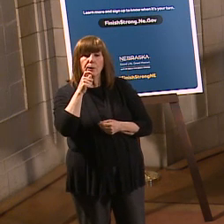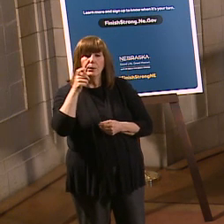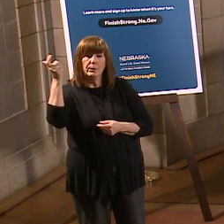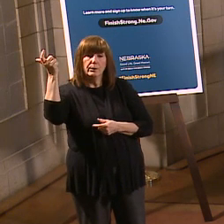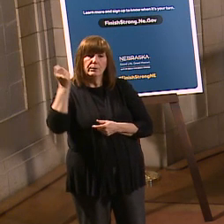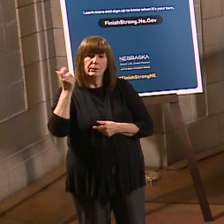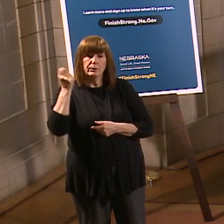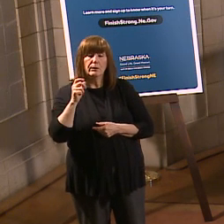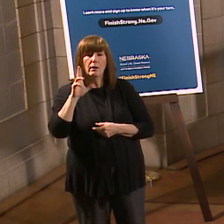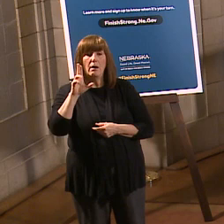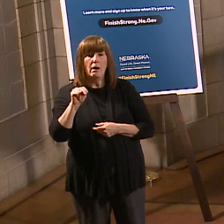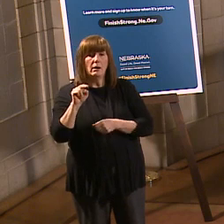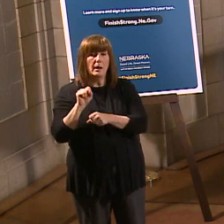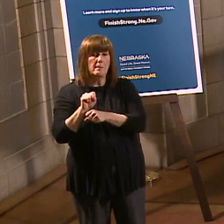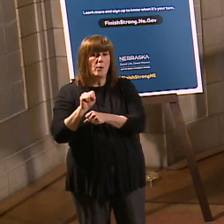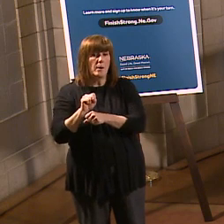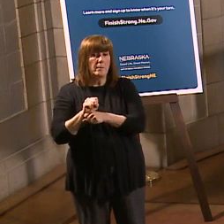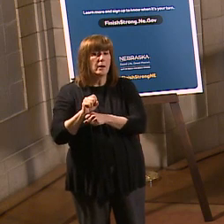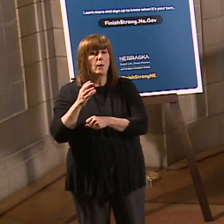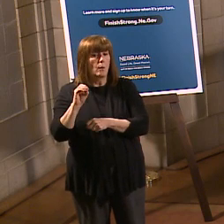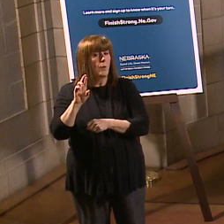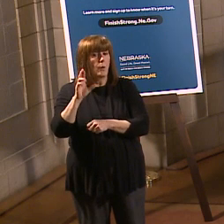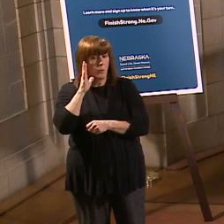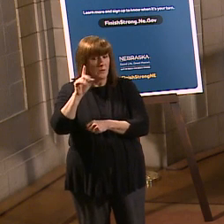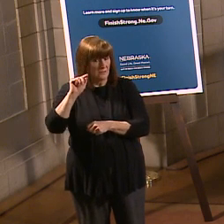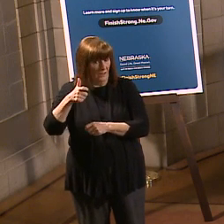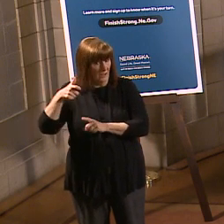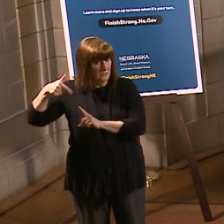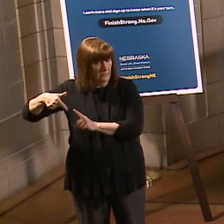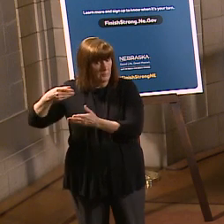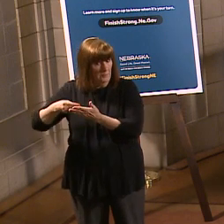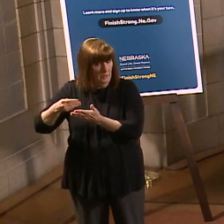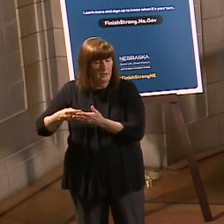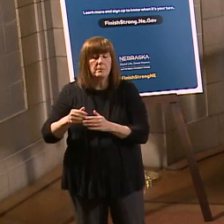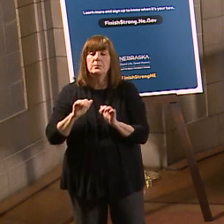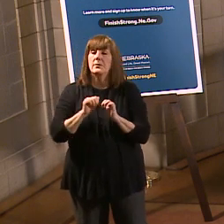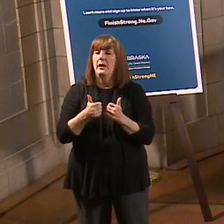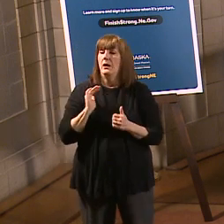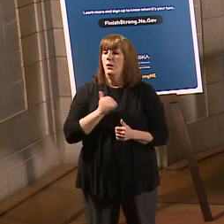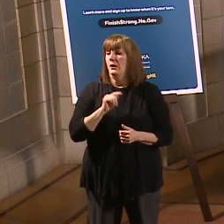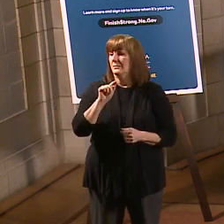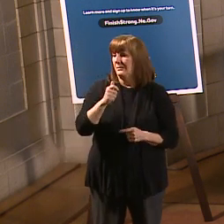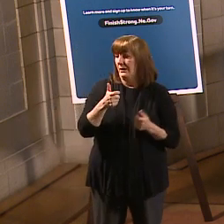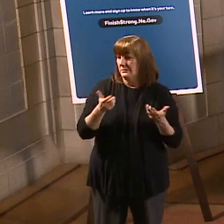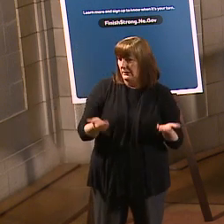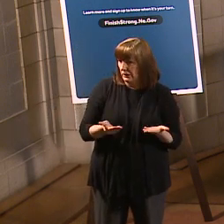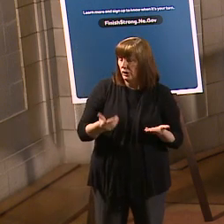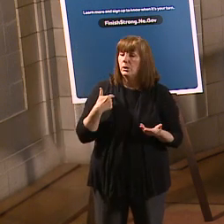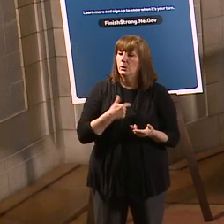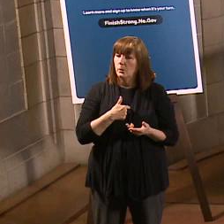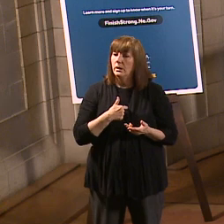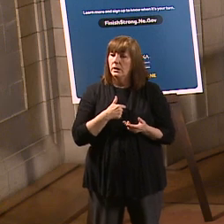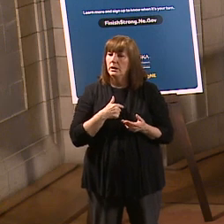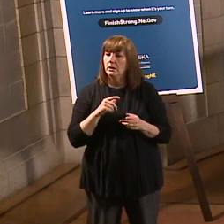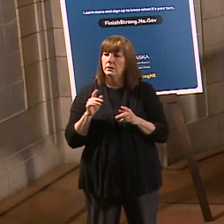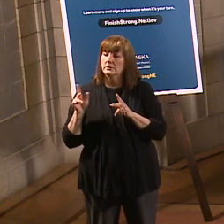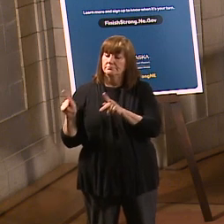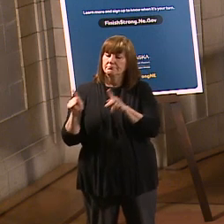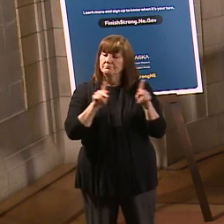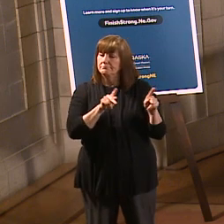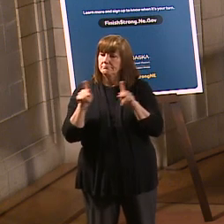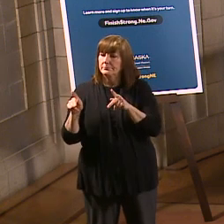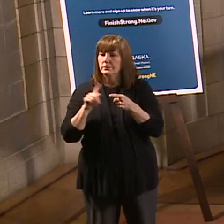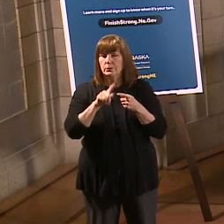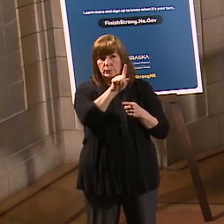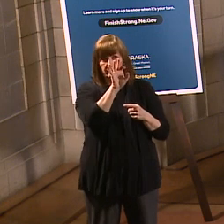compensation, or will those will that compensation be taxed? So again, the way we do our taxes here, as I said, we marry ours to the federal tax